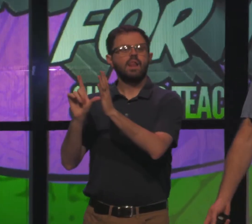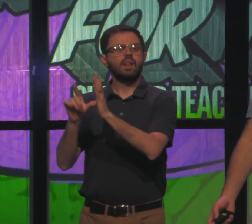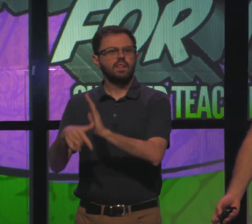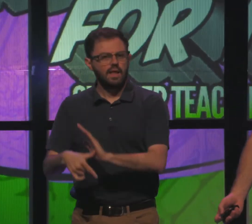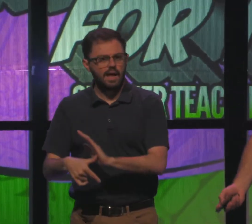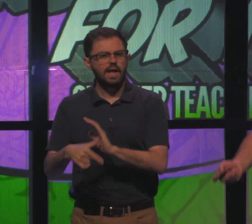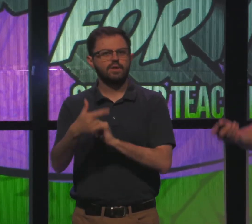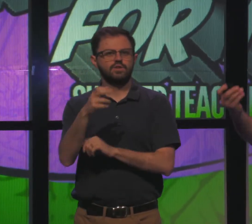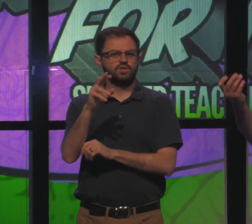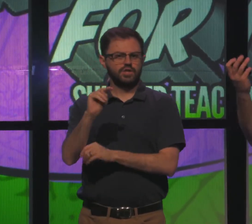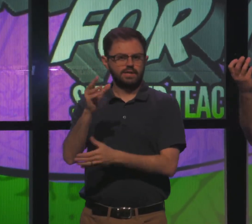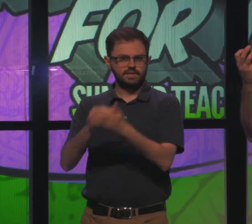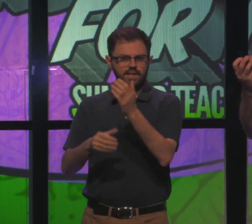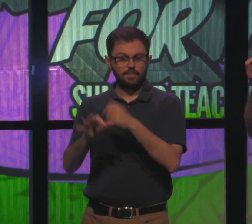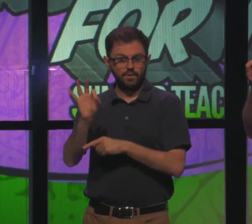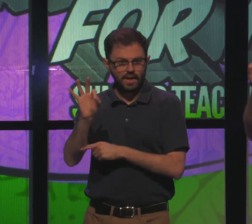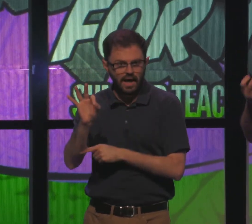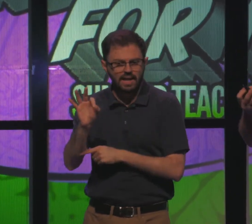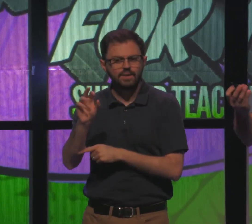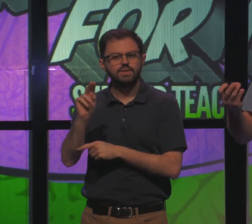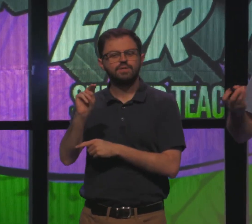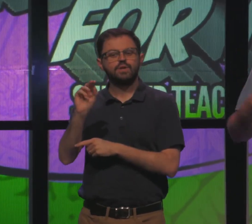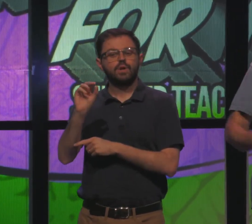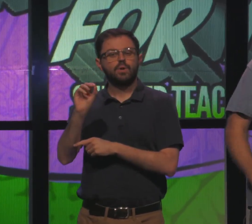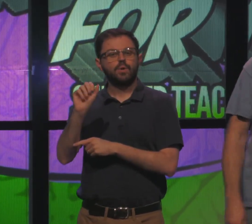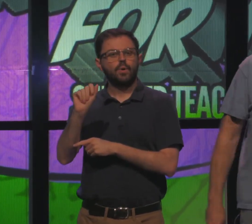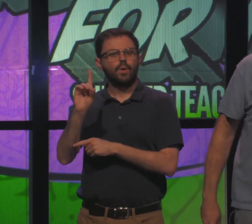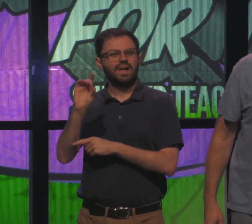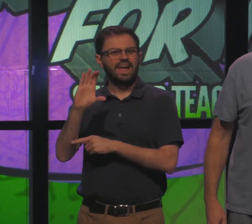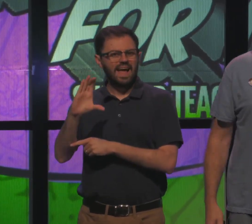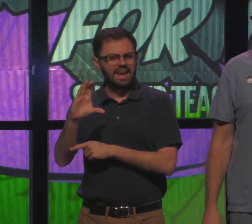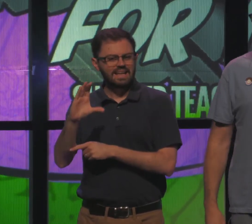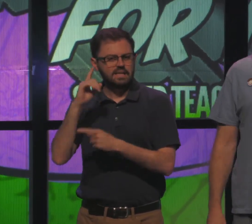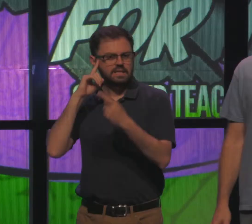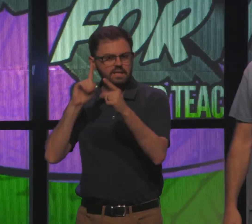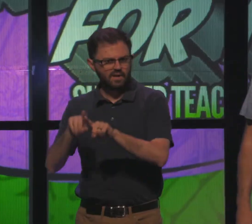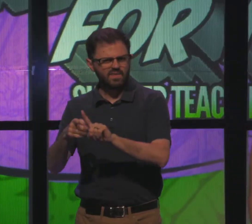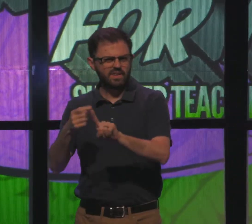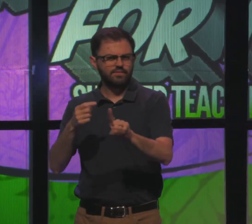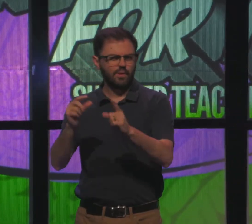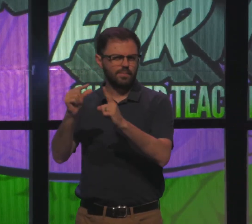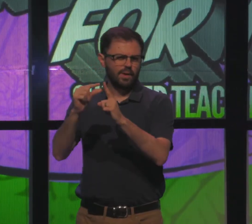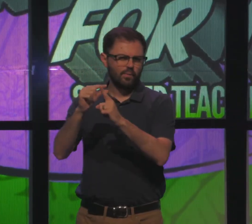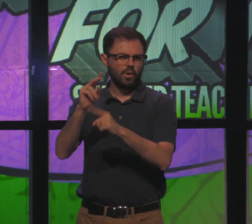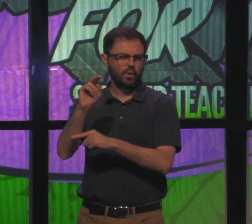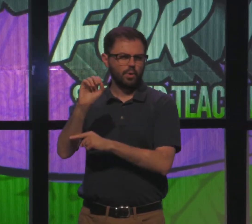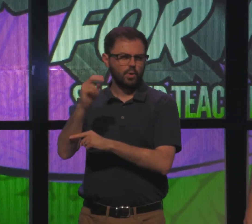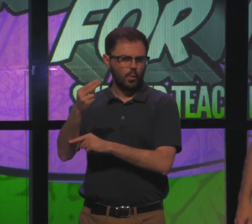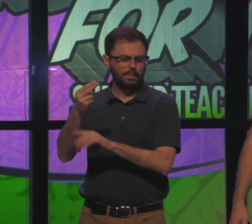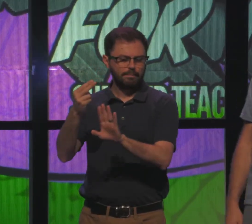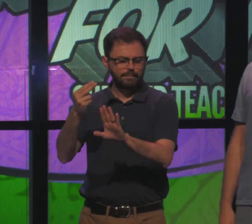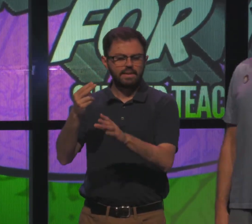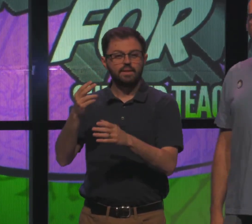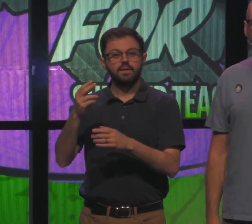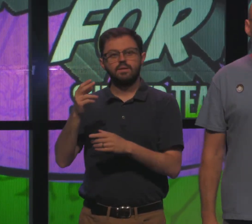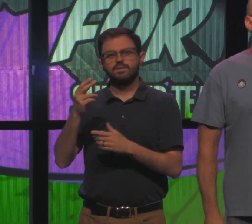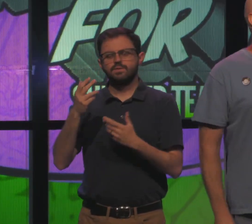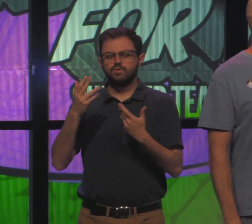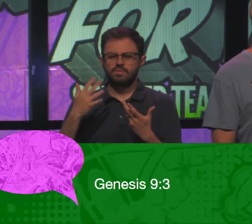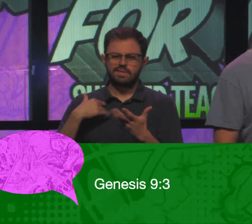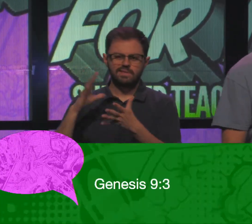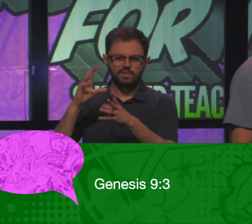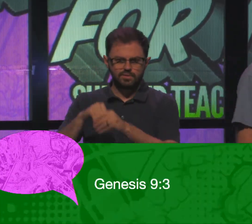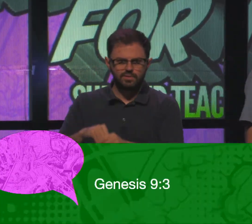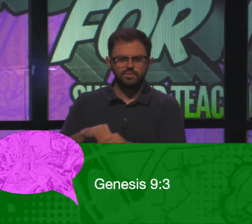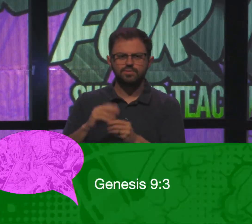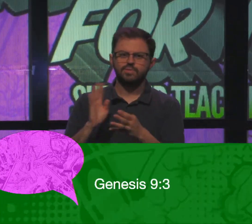loud just so you feel smart. Noahic, right? It comes from the word Noah, all right? The Noahic covenant, the rainbow, the whole thing, I